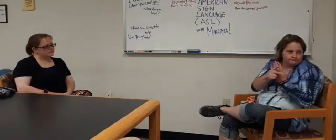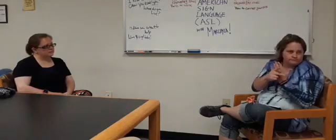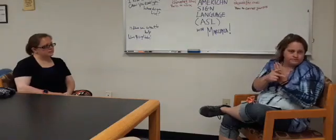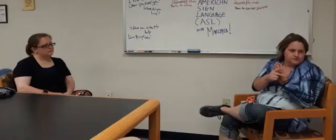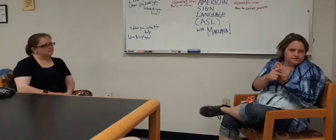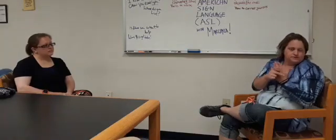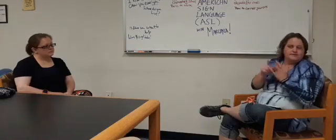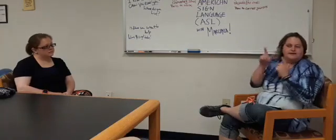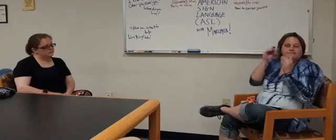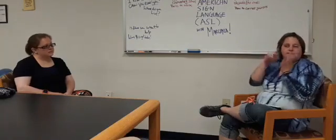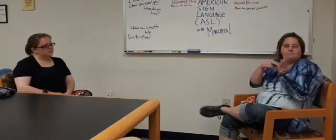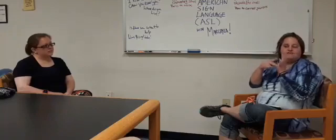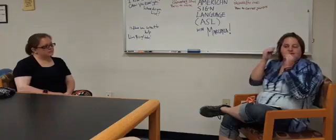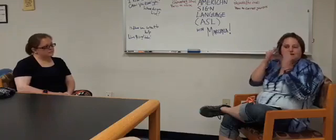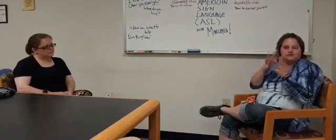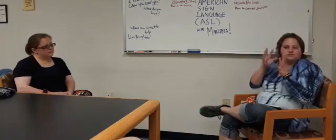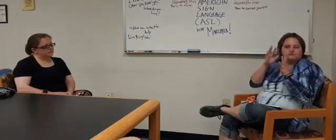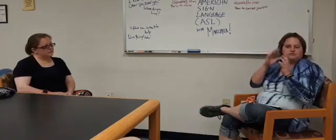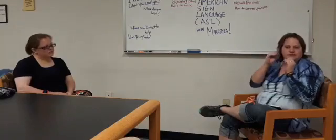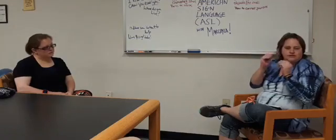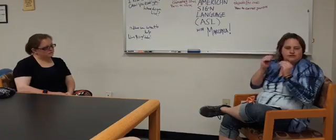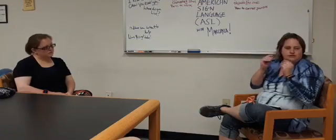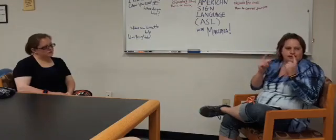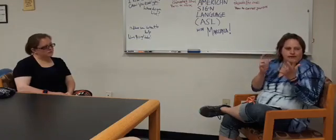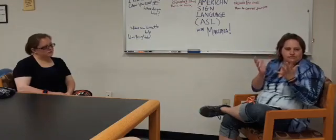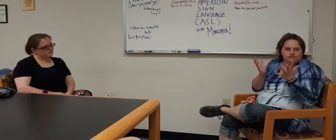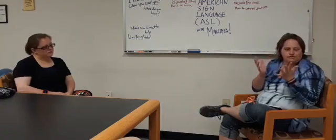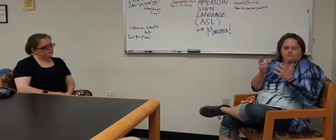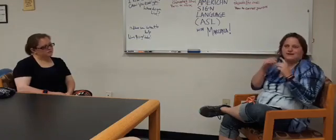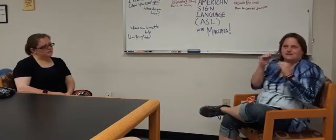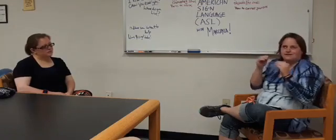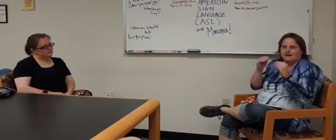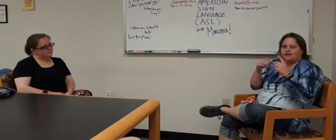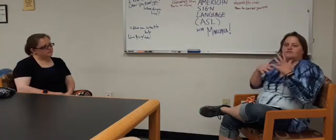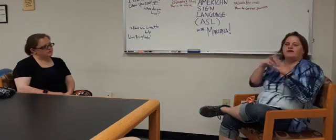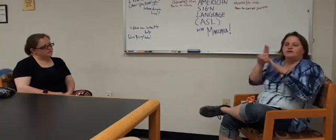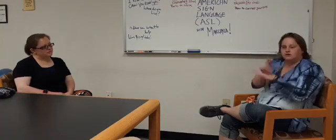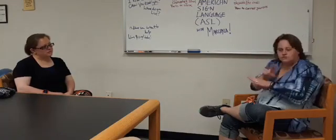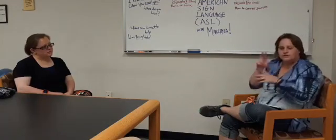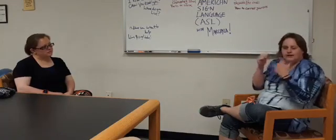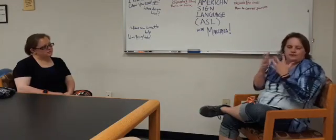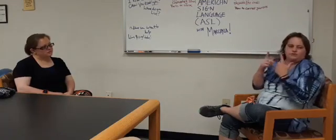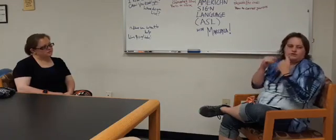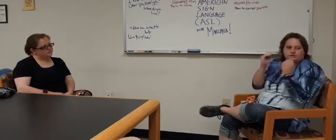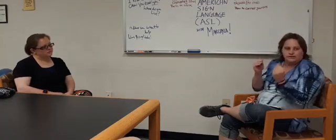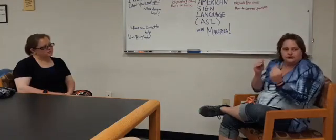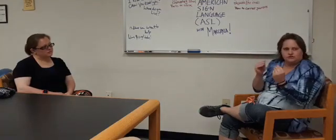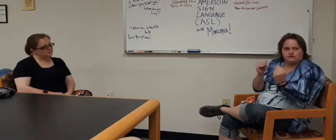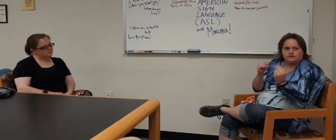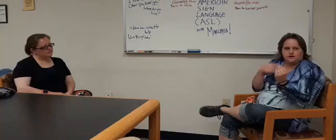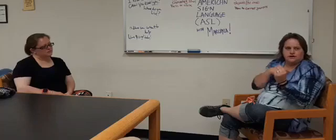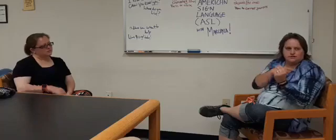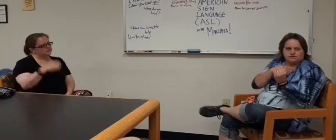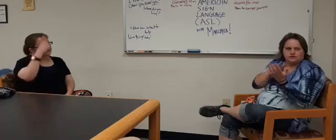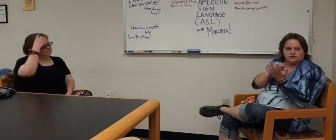Okay. That means the teachers teach sign language. I mean, not teach sign language. They use sign language to teach to learn.